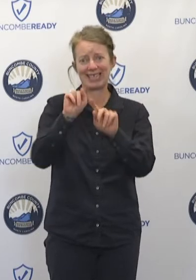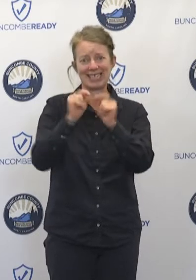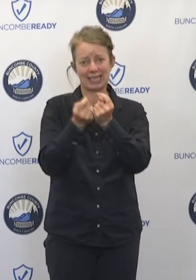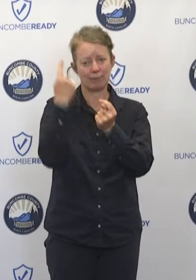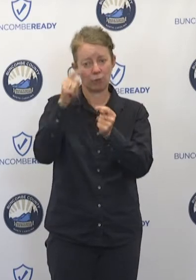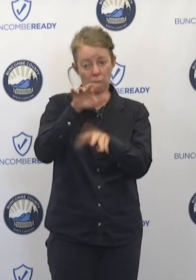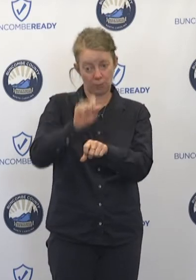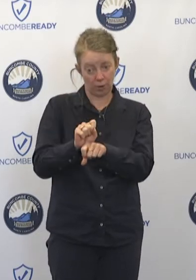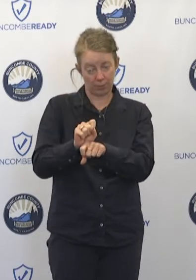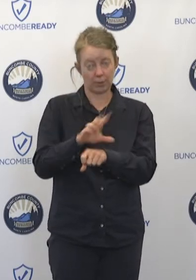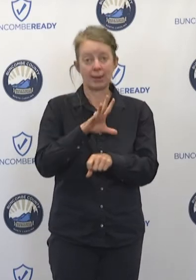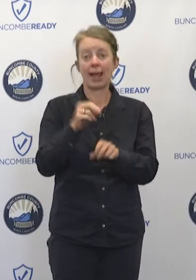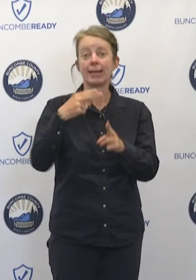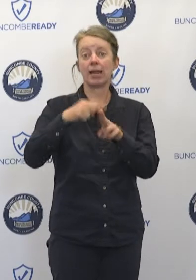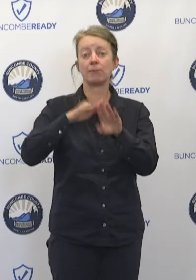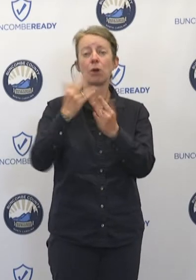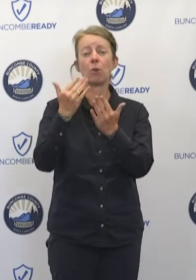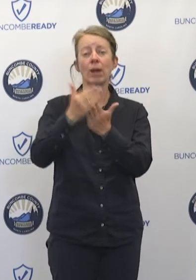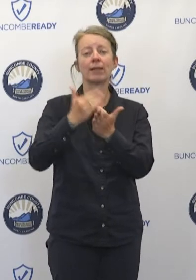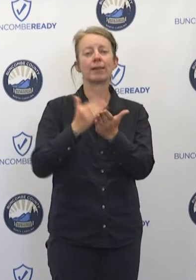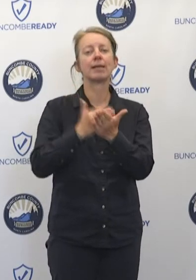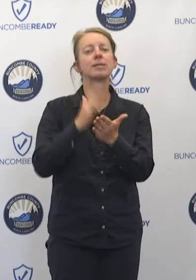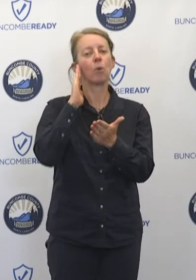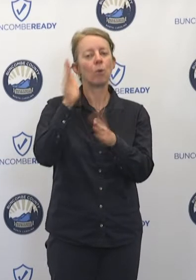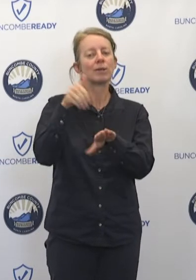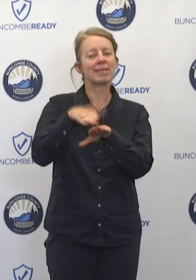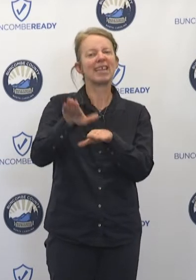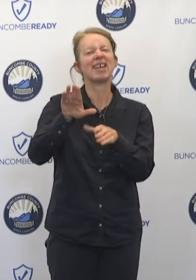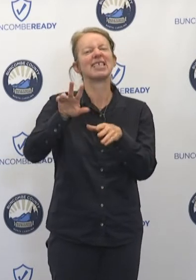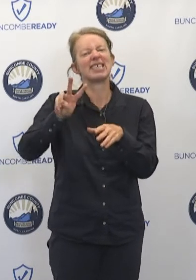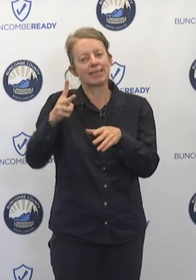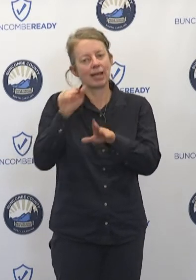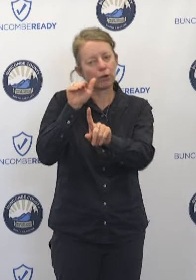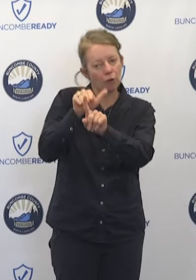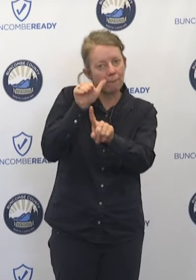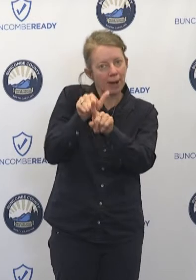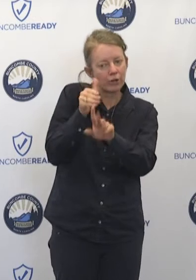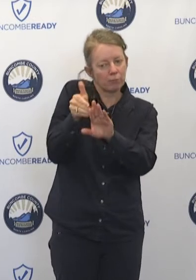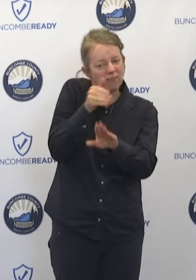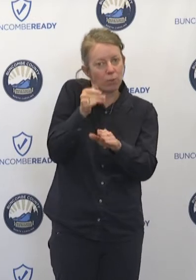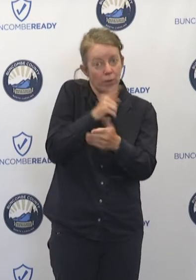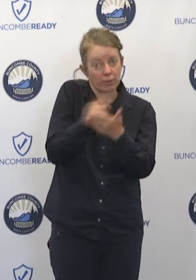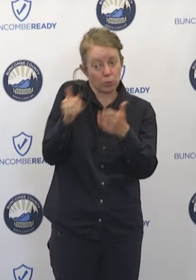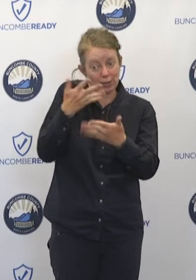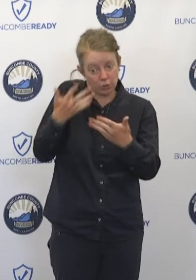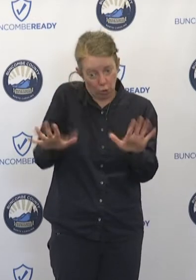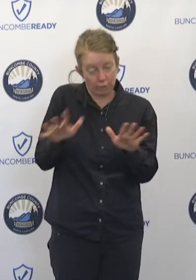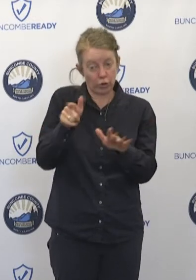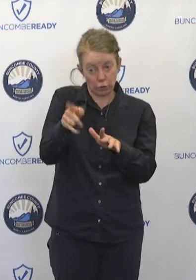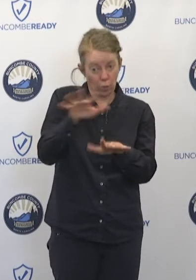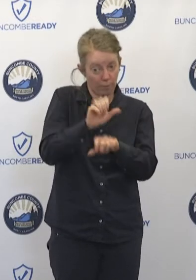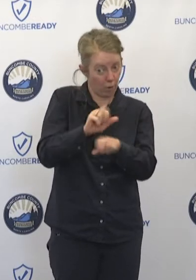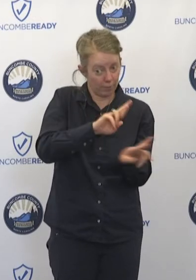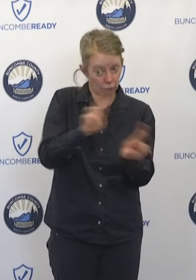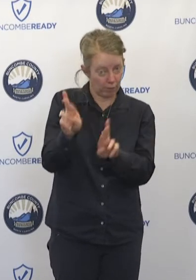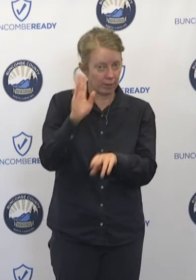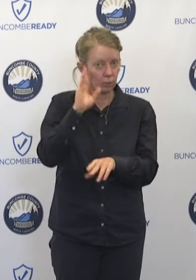And waitlist clients will get an additional reminder by the end of the week about an appointment being ready for them.